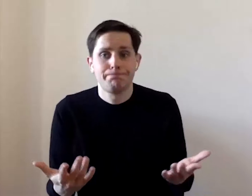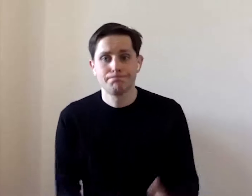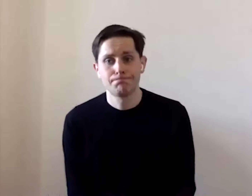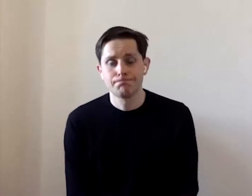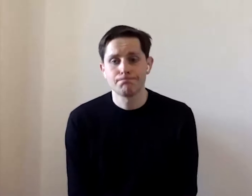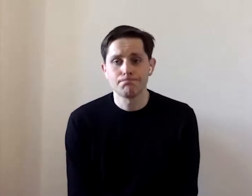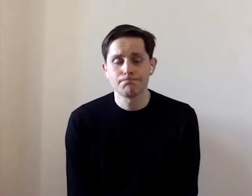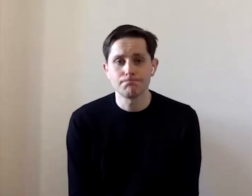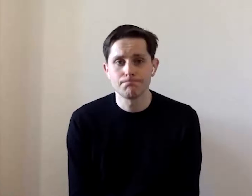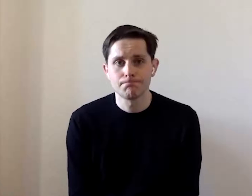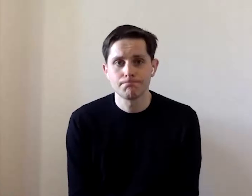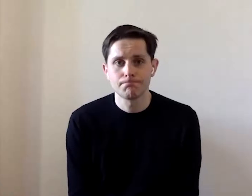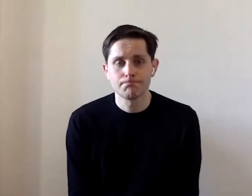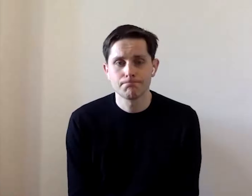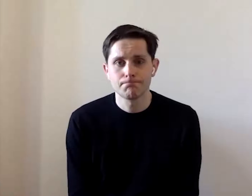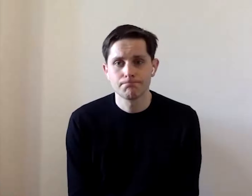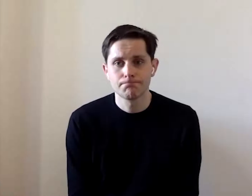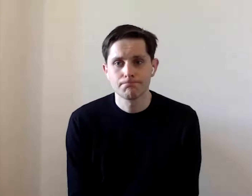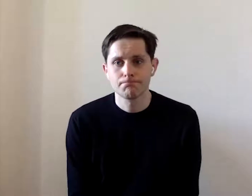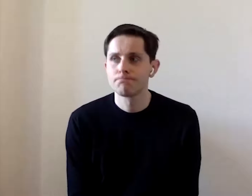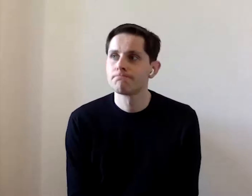accessible work and an accessible work experience.